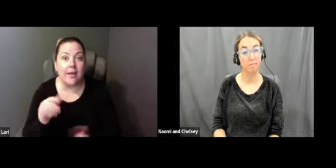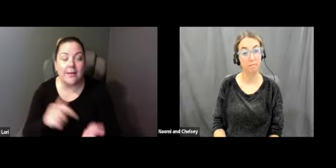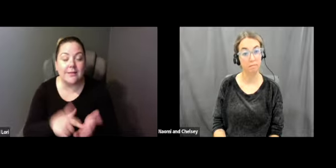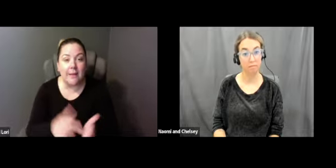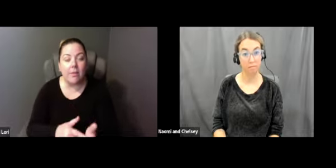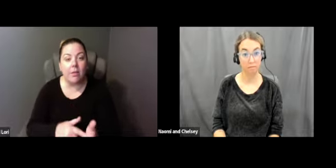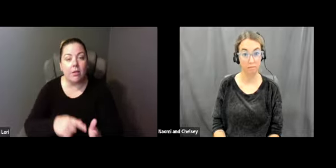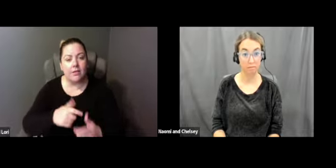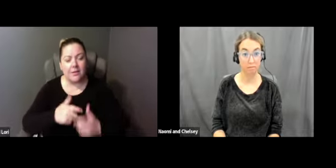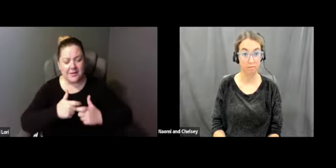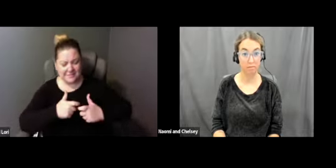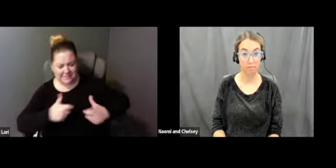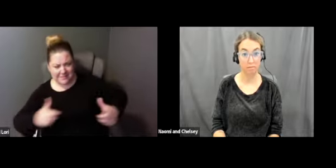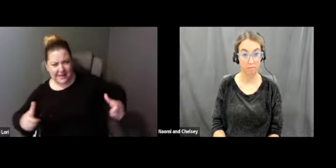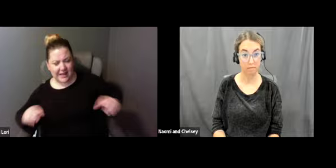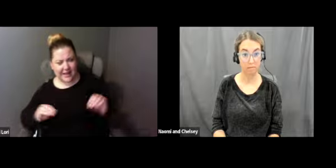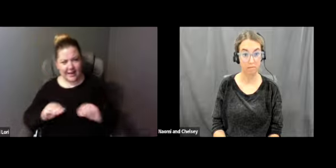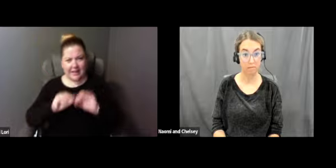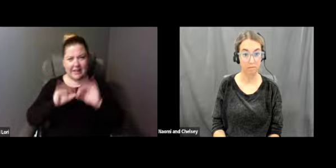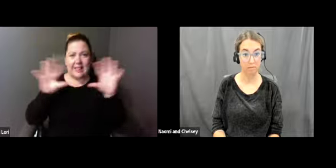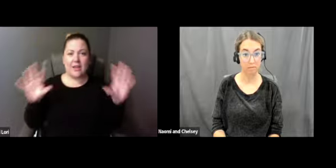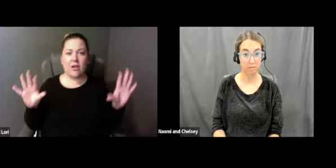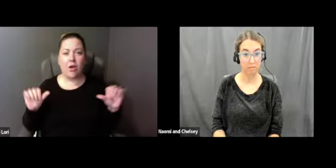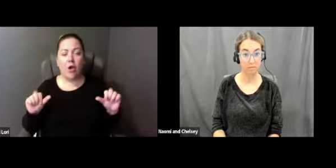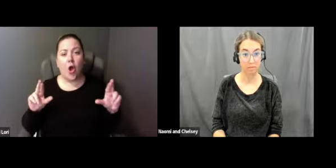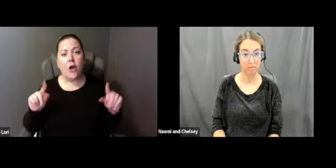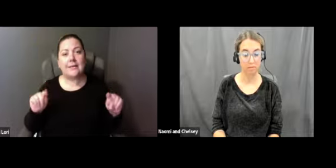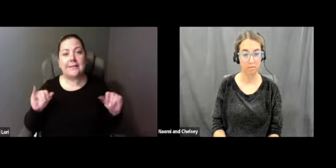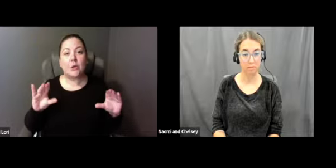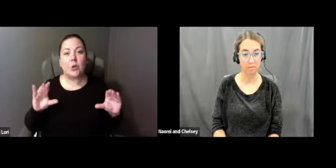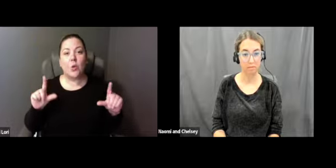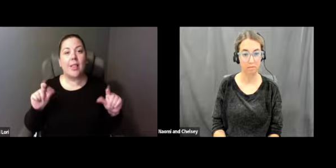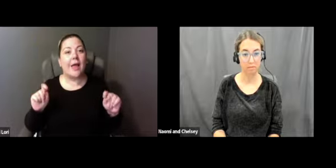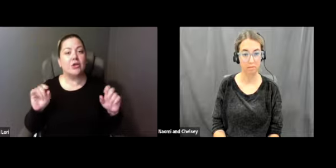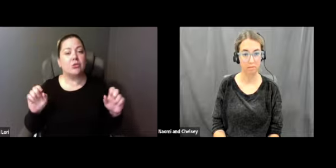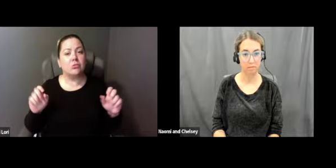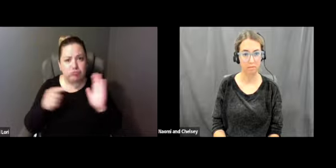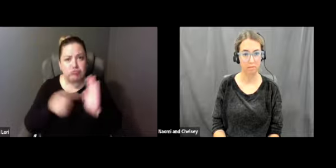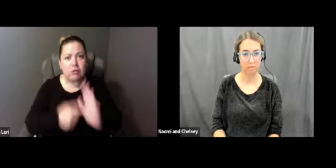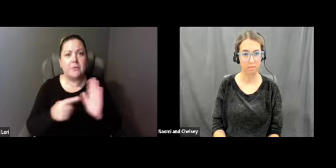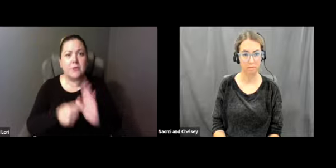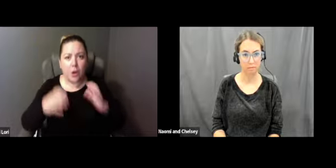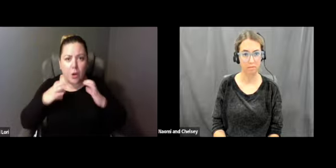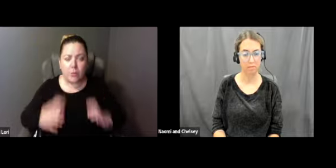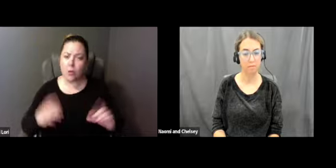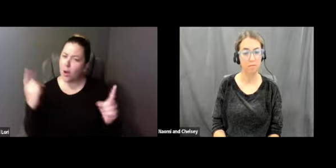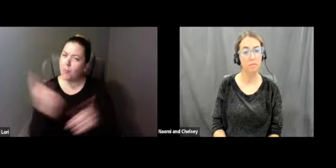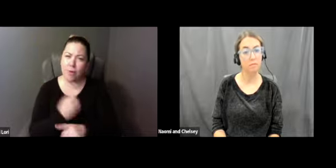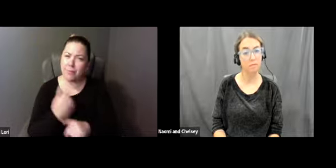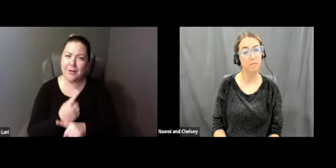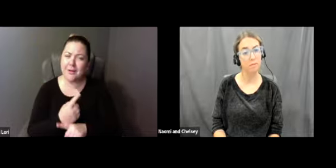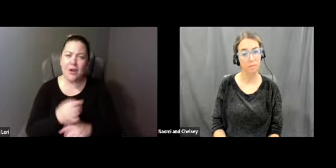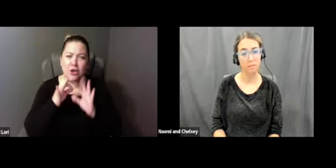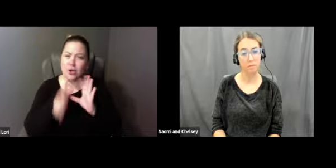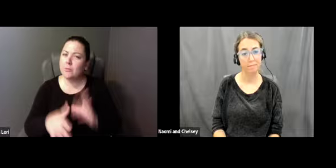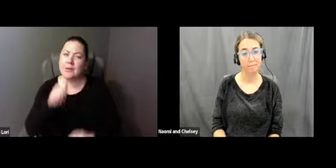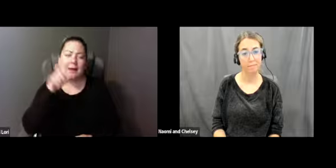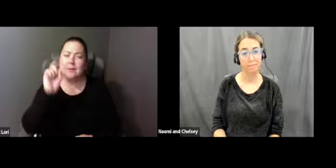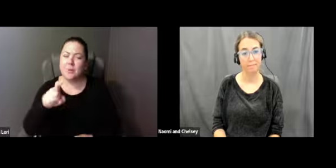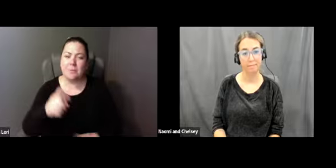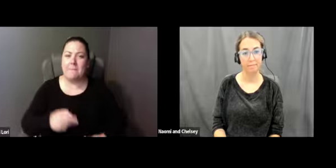enunciating loud and clearly articulating what it is your consumer wants to say and not being a barrier and not restricting them